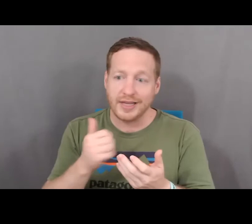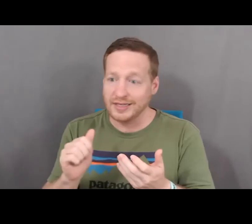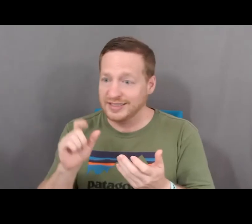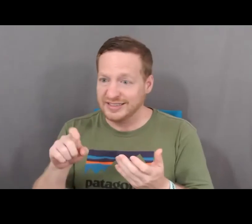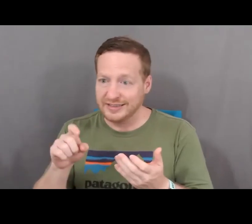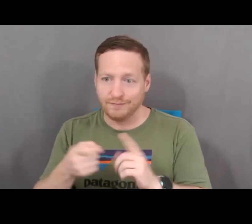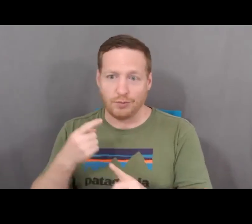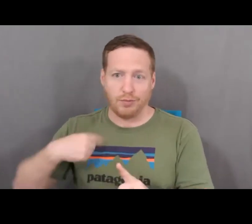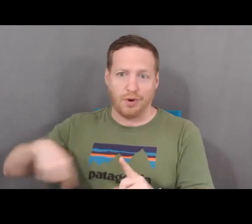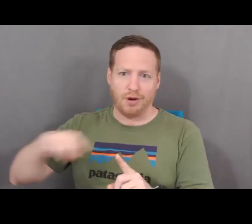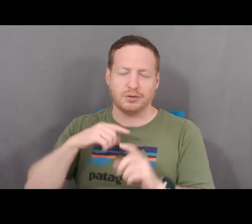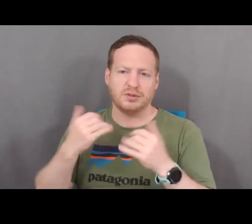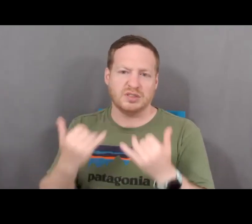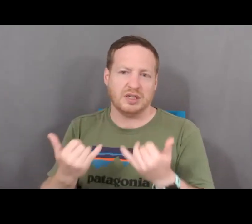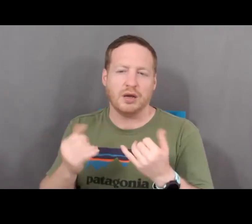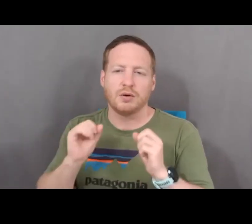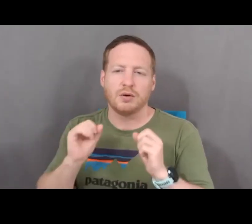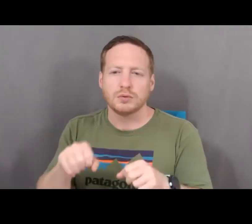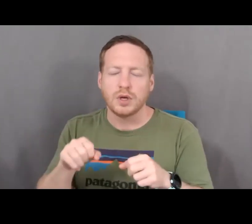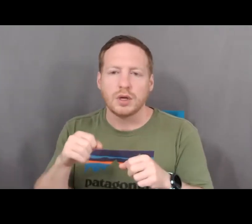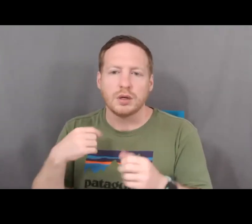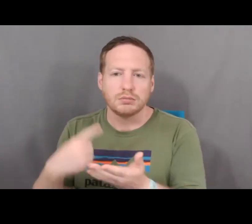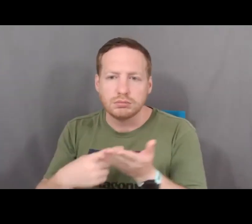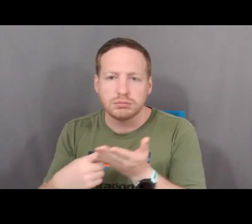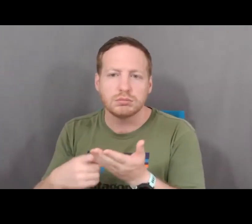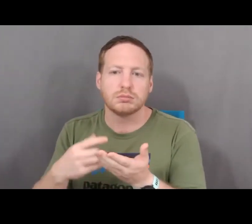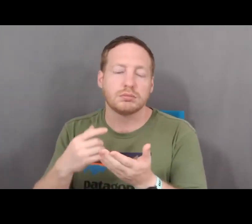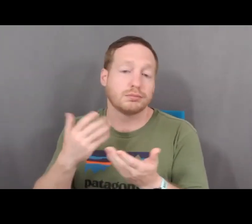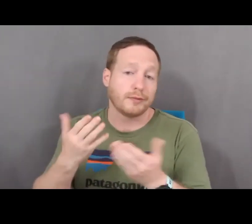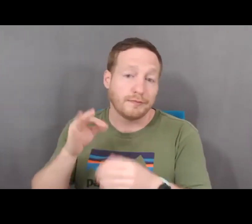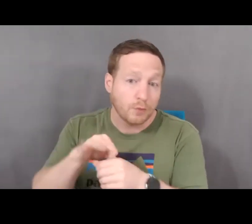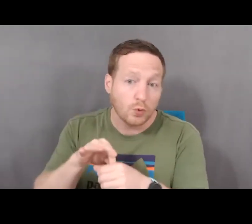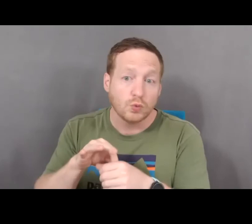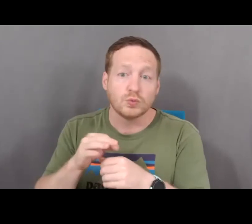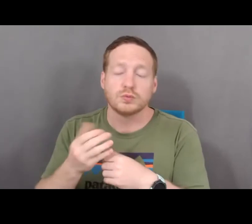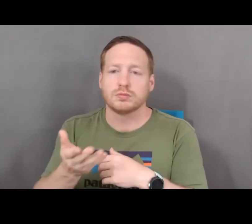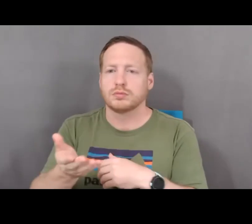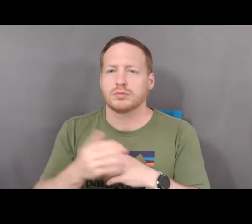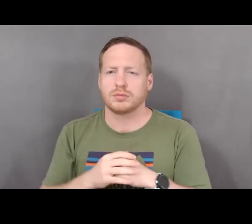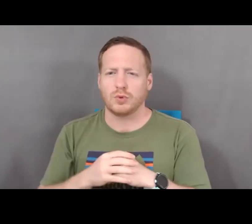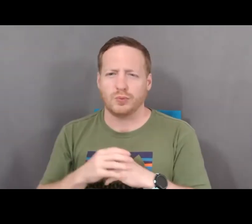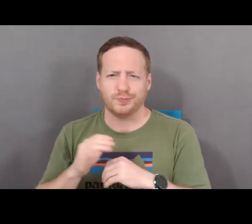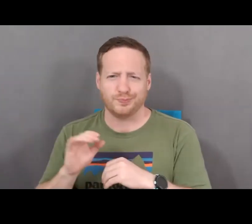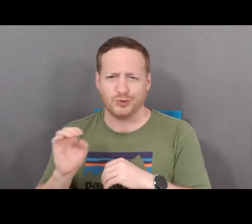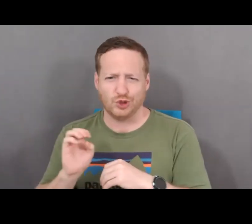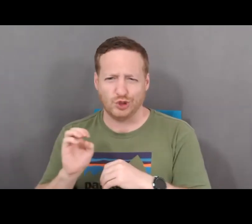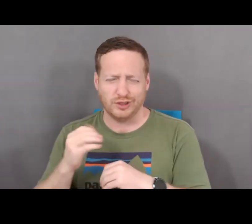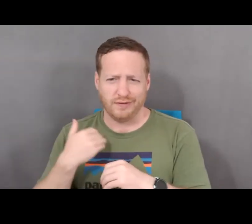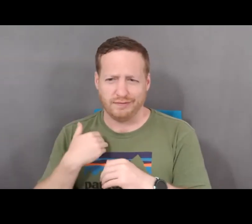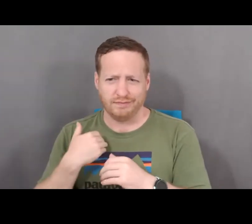So if there's anything that is needed from us, we should discuss that so that we're ready to vote. And I